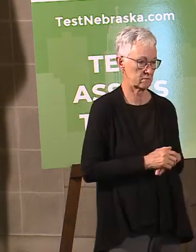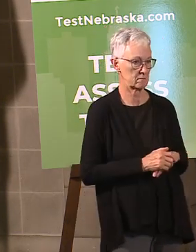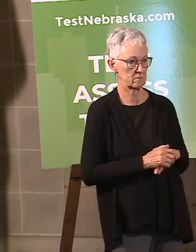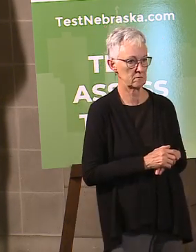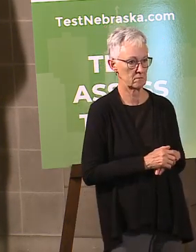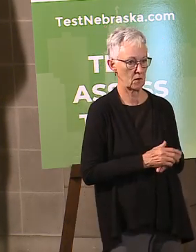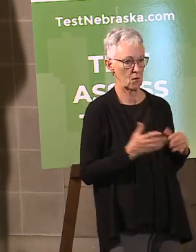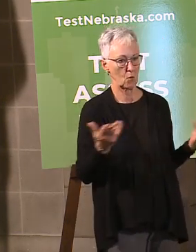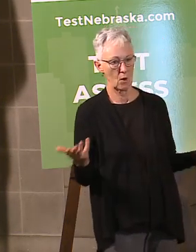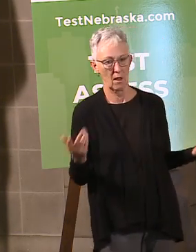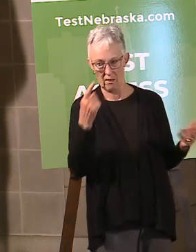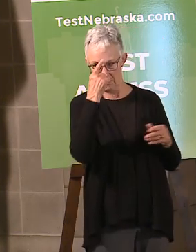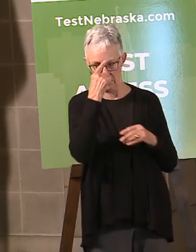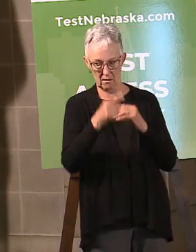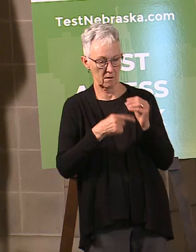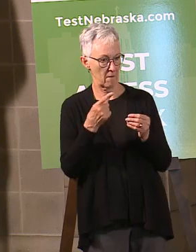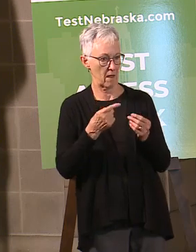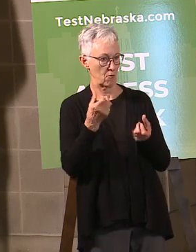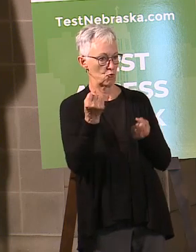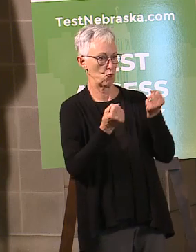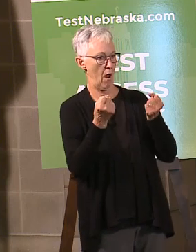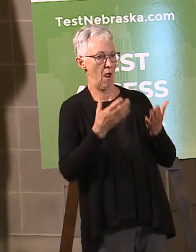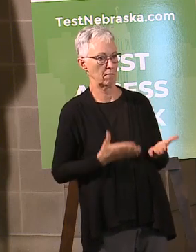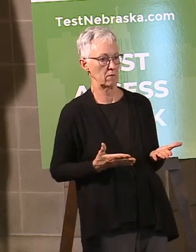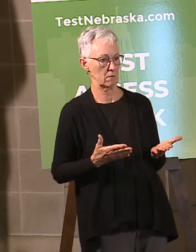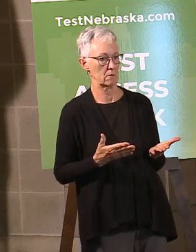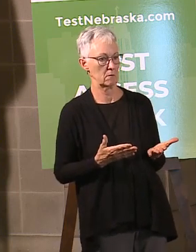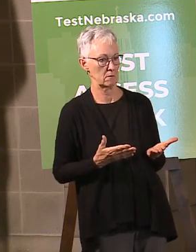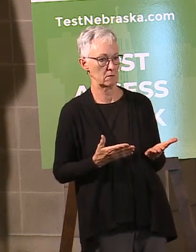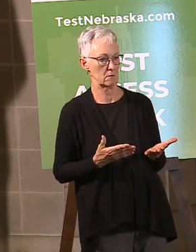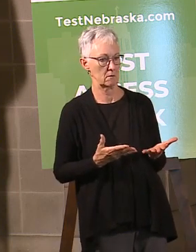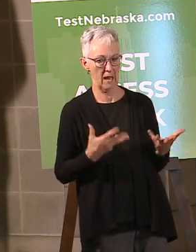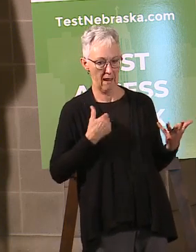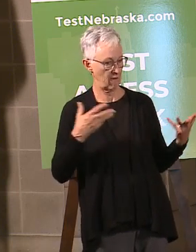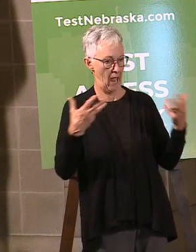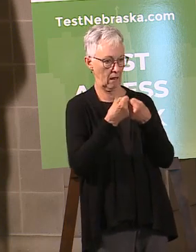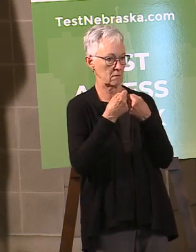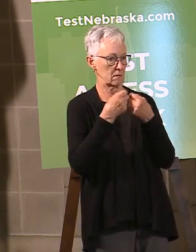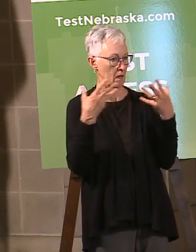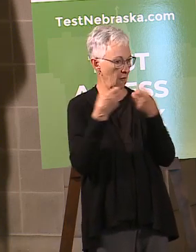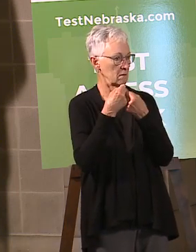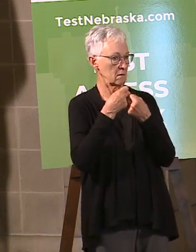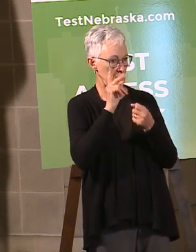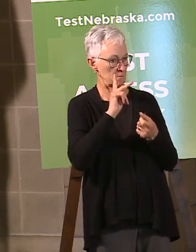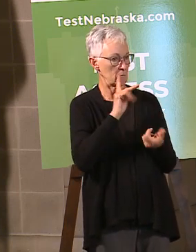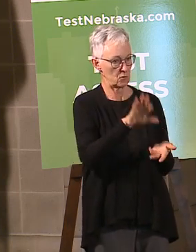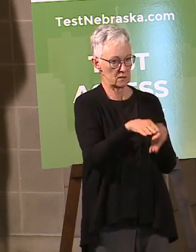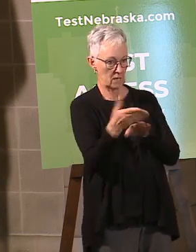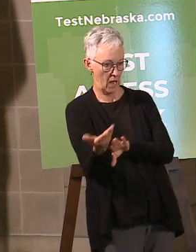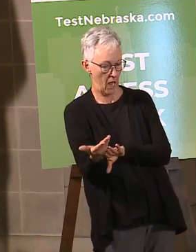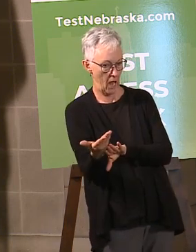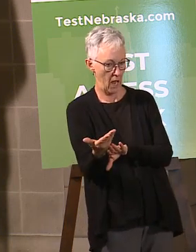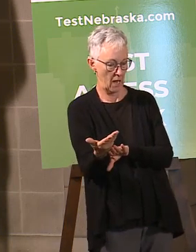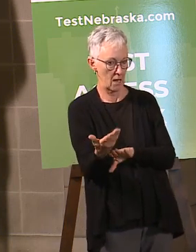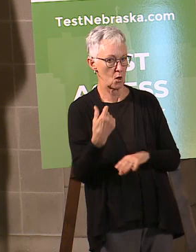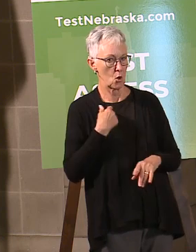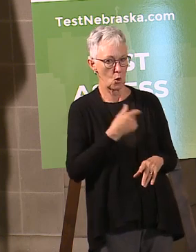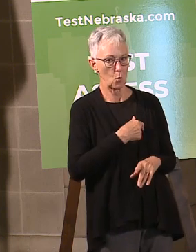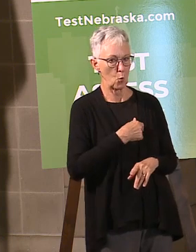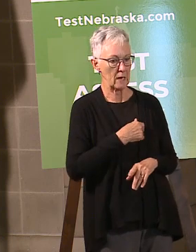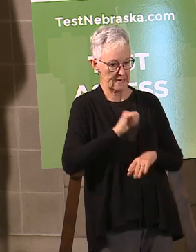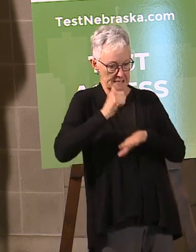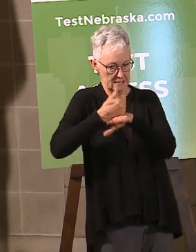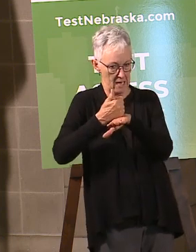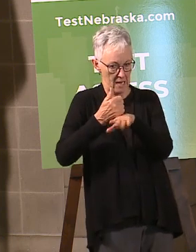to drive back and forth between cities. We allow them to use the highways and so forth. So again, what we're trying to do is find what is that right speed to